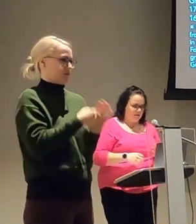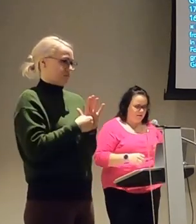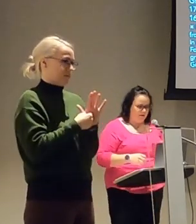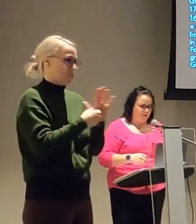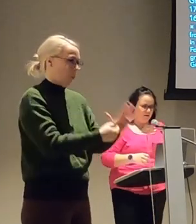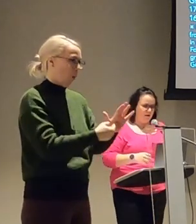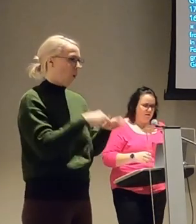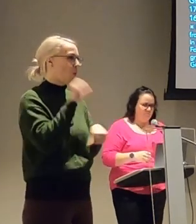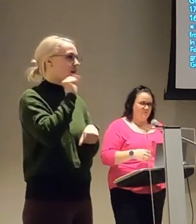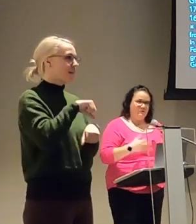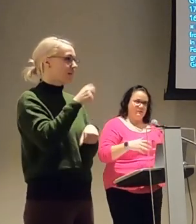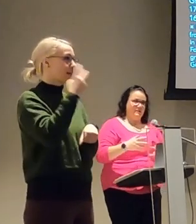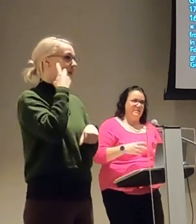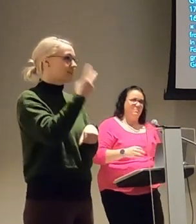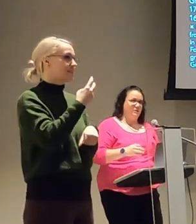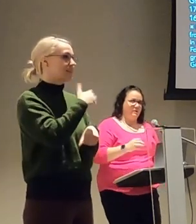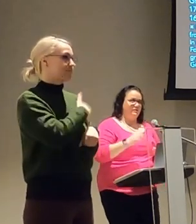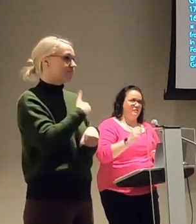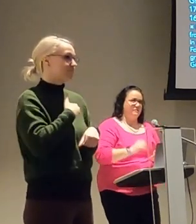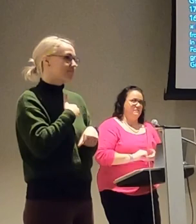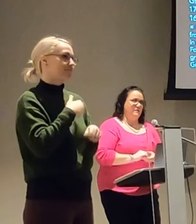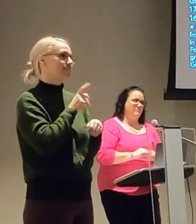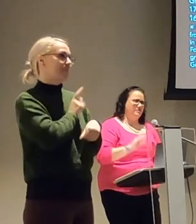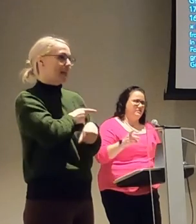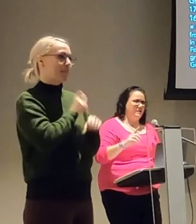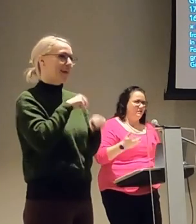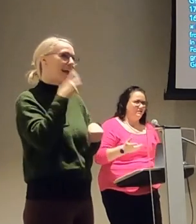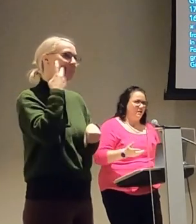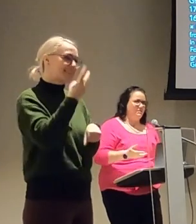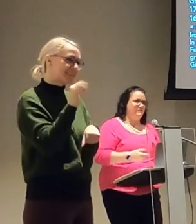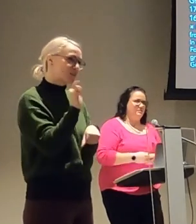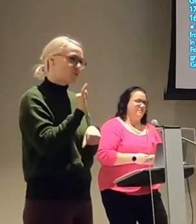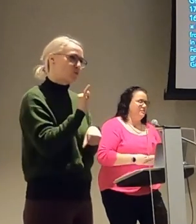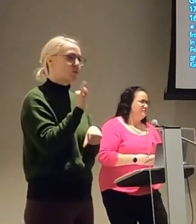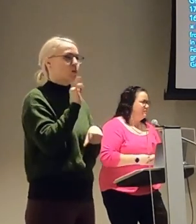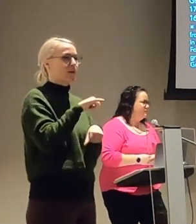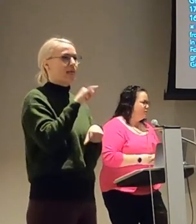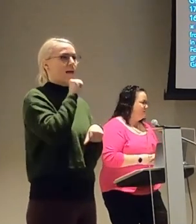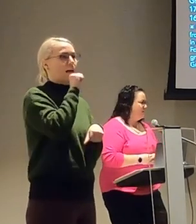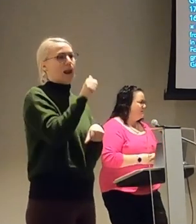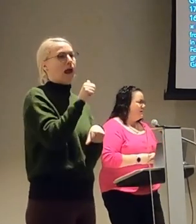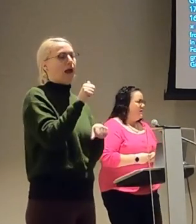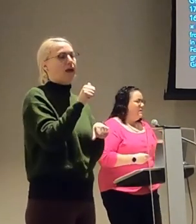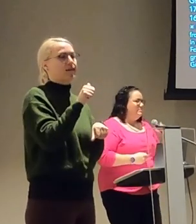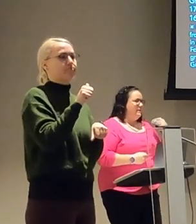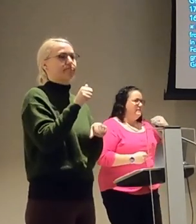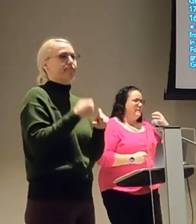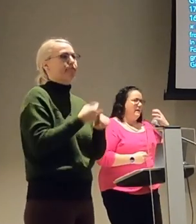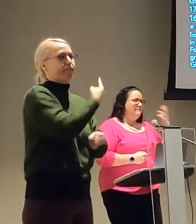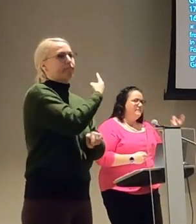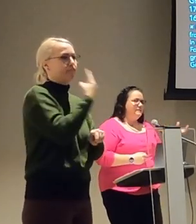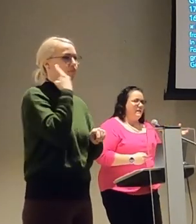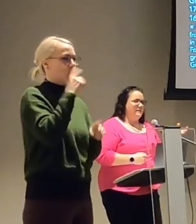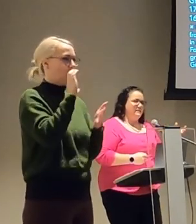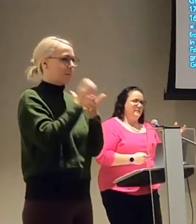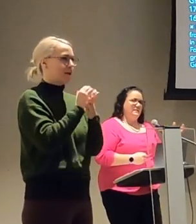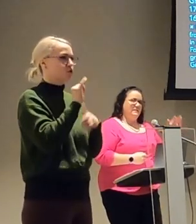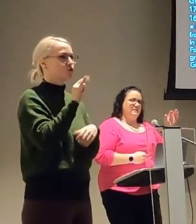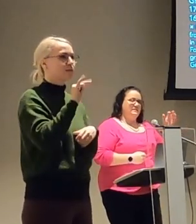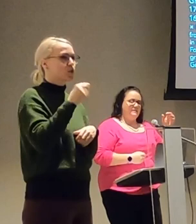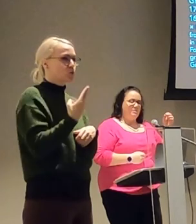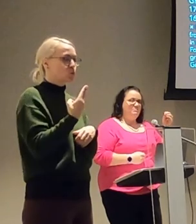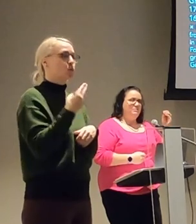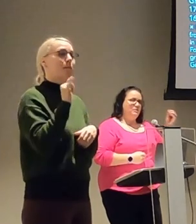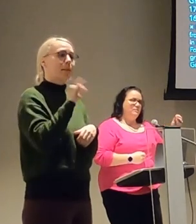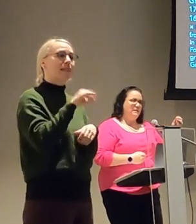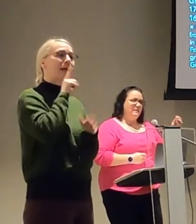almost see we see a nipple there too as well, which is not uncommon for depictions of Judith. But it's emphasizing